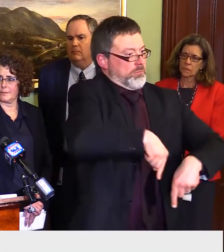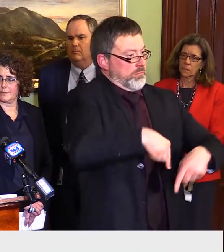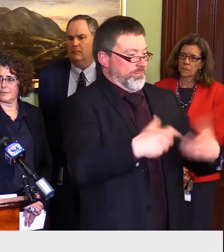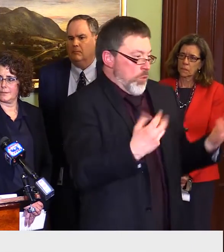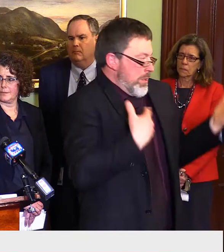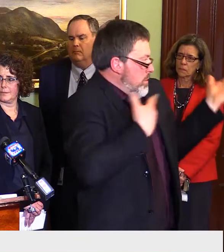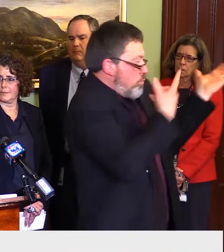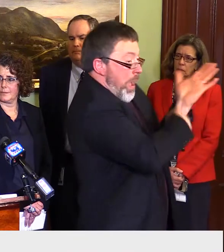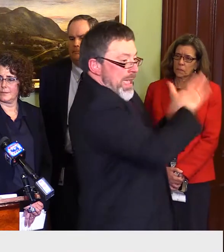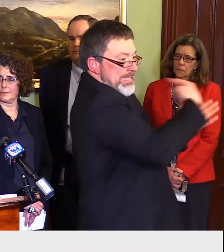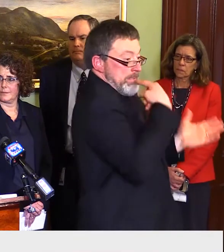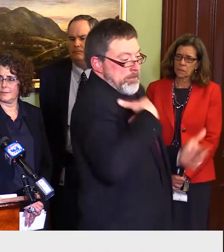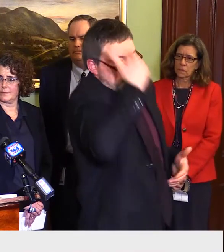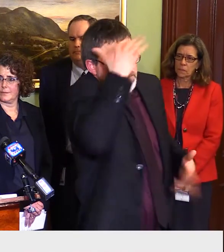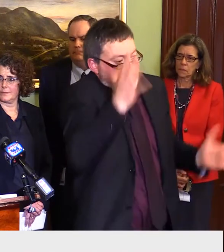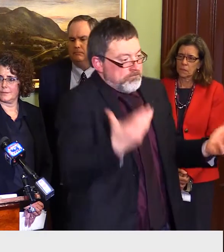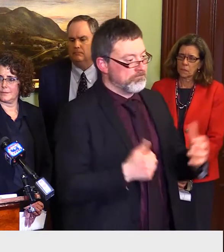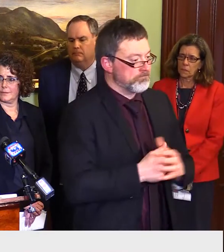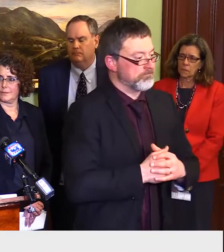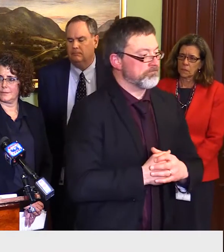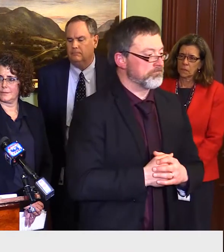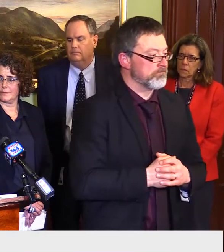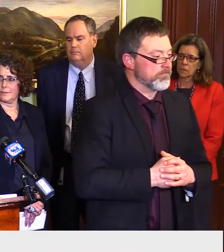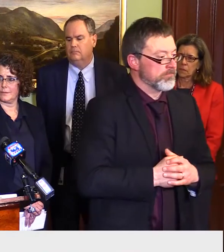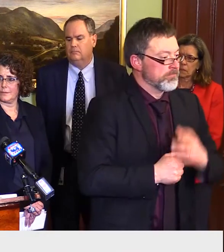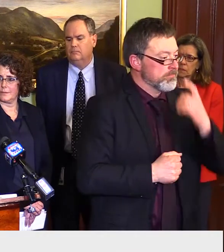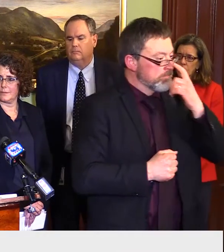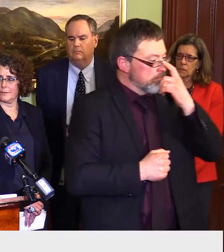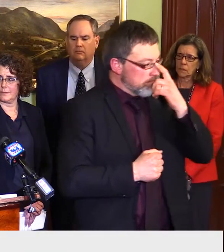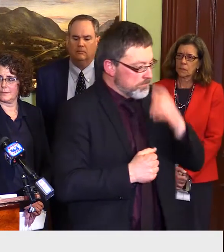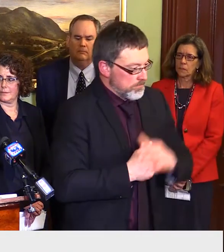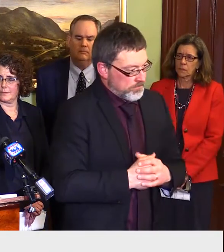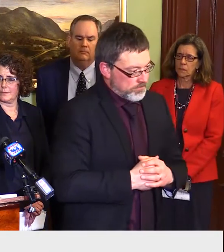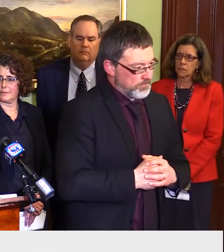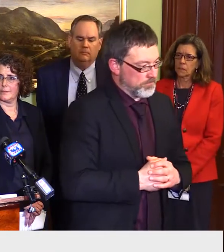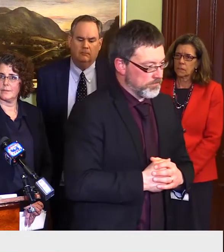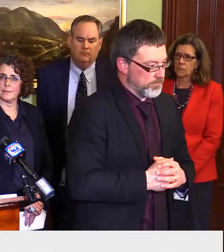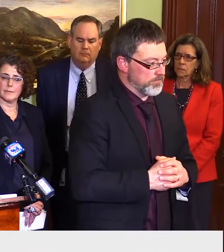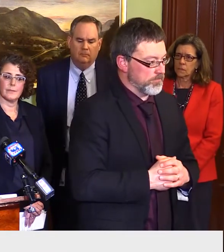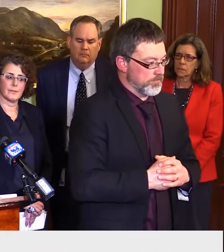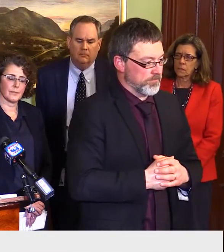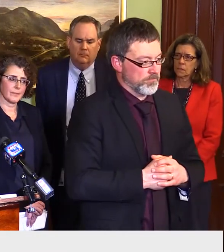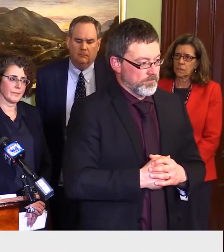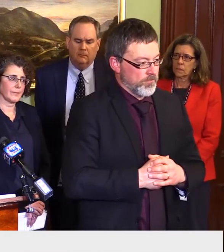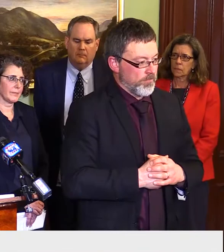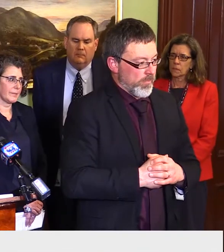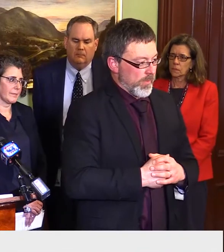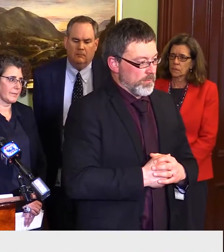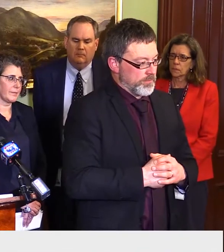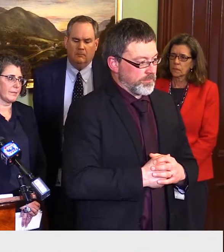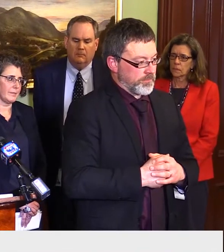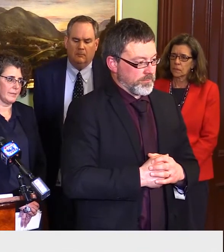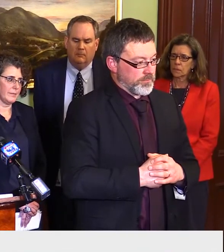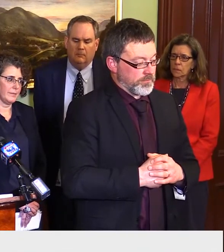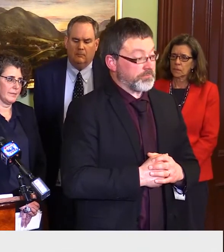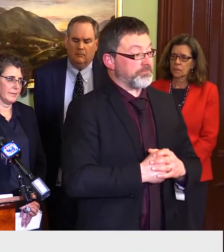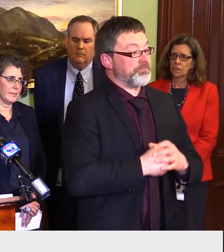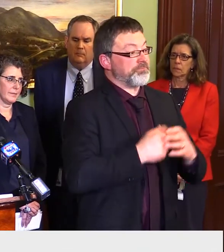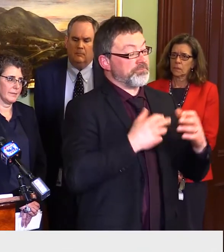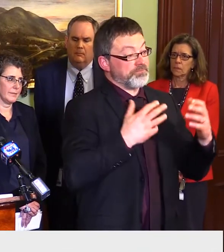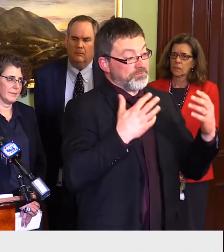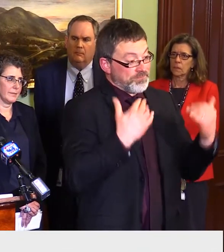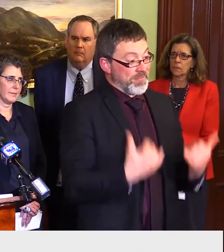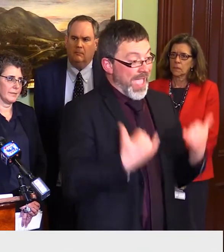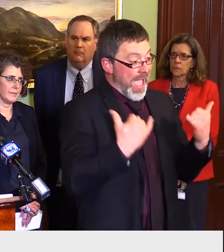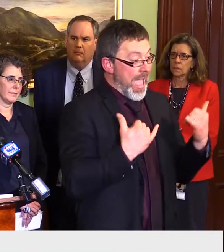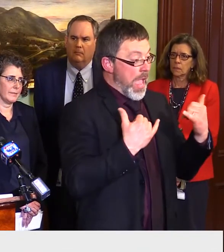They had not made a deal at this point, but he hoped that it was going to be something that would be obviously positive